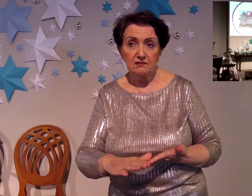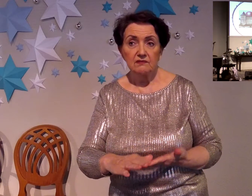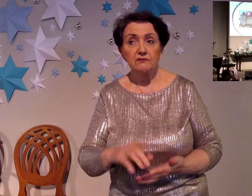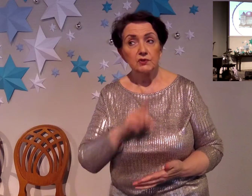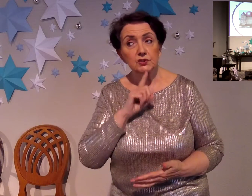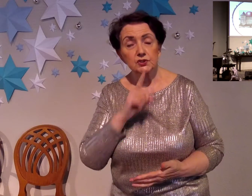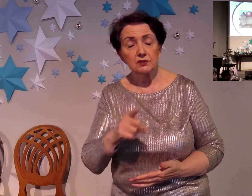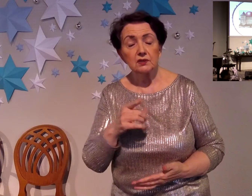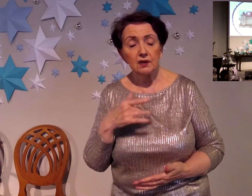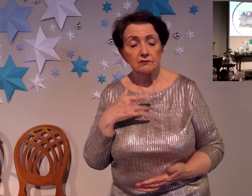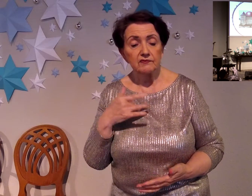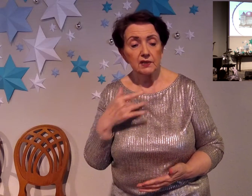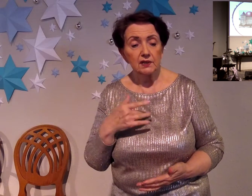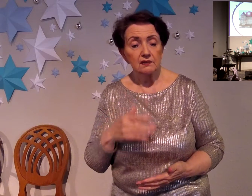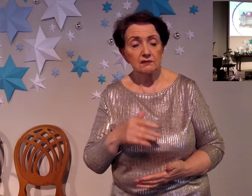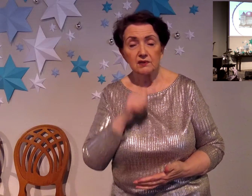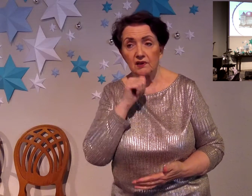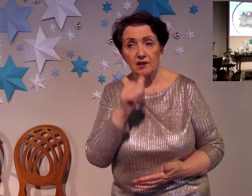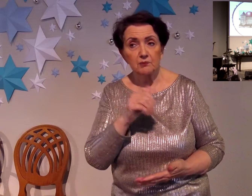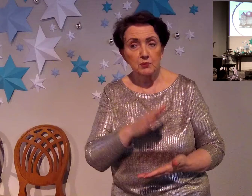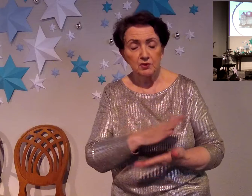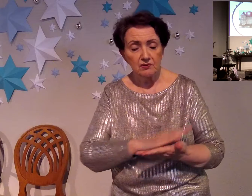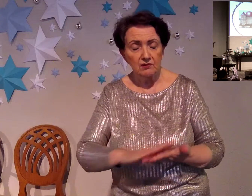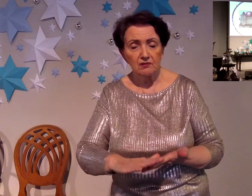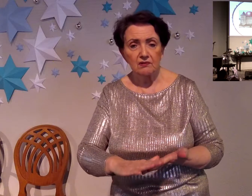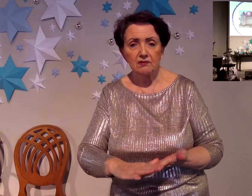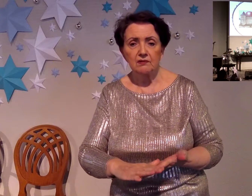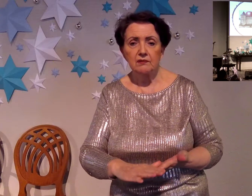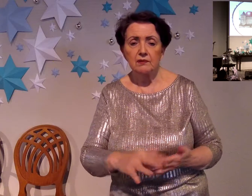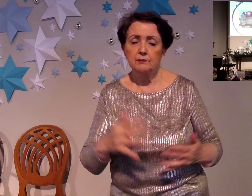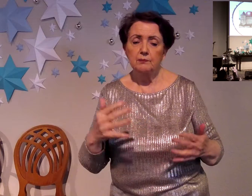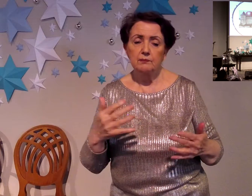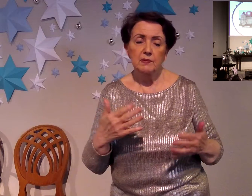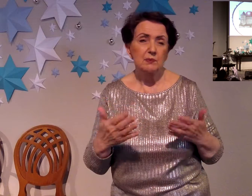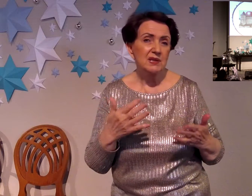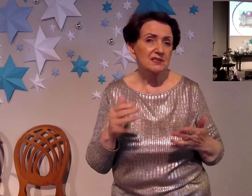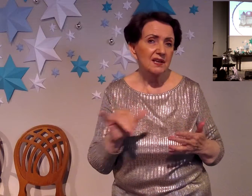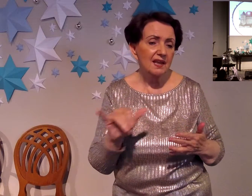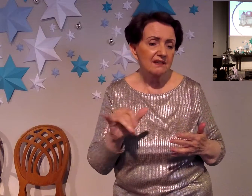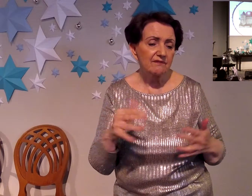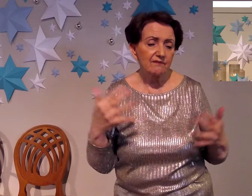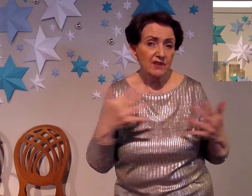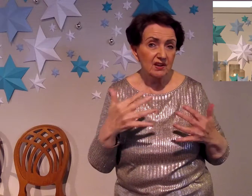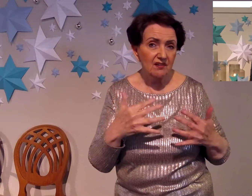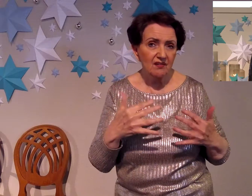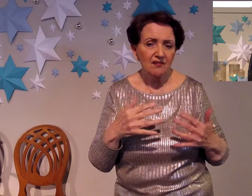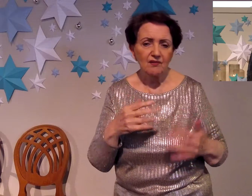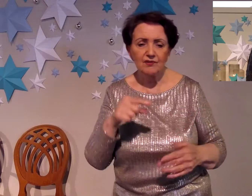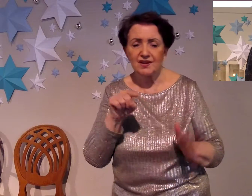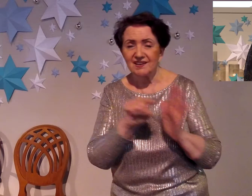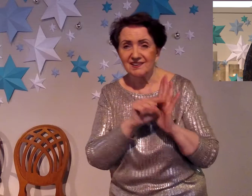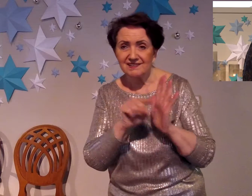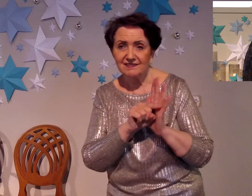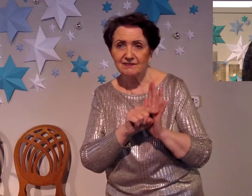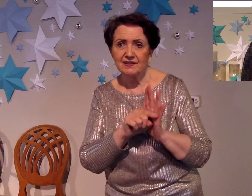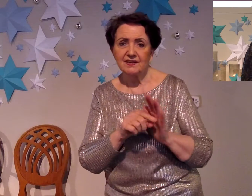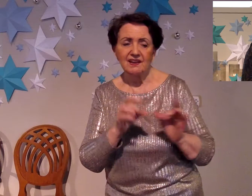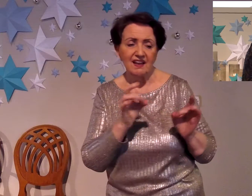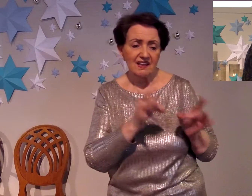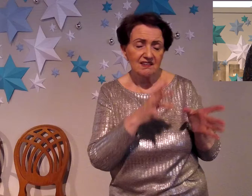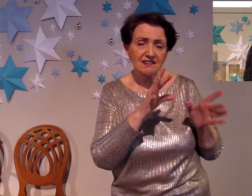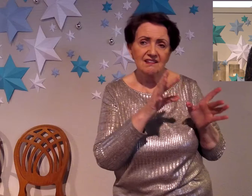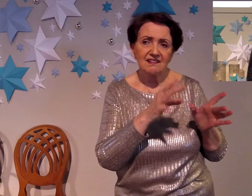impure thoughts, I would translate impurity to be fear, negativity, hate,